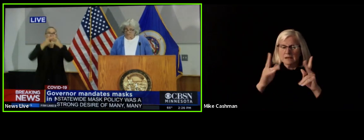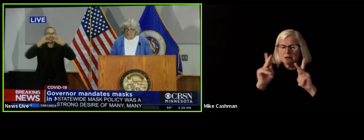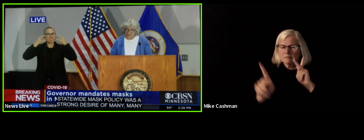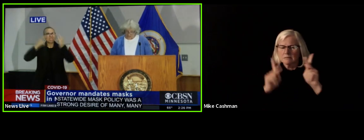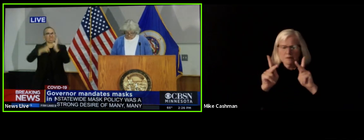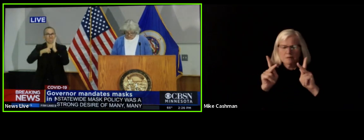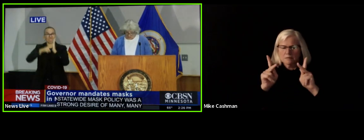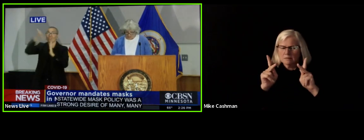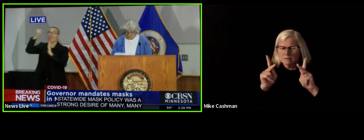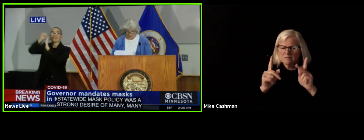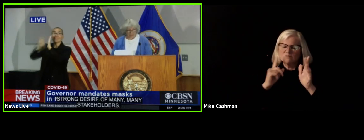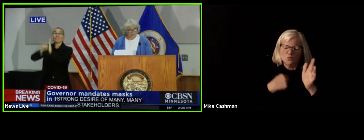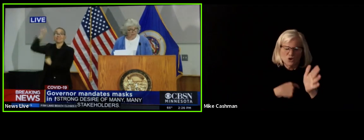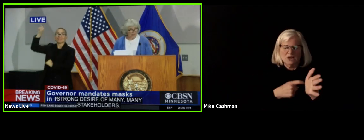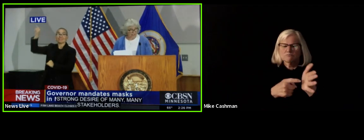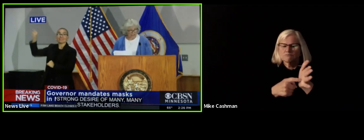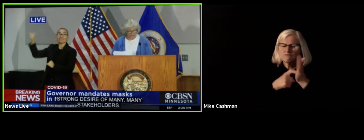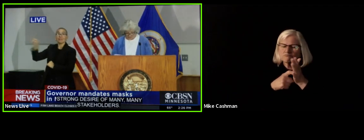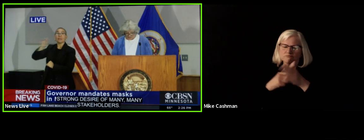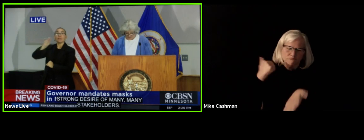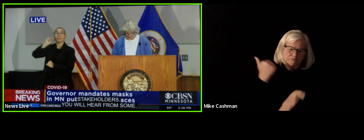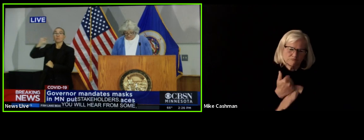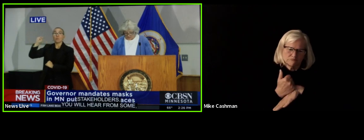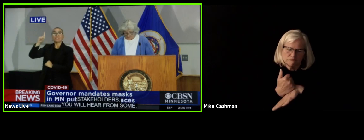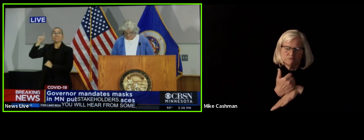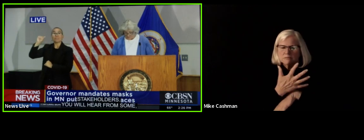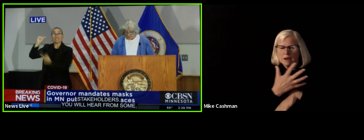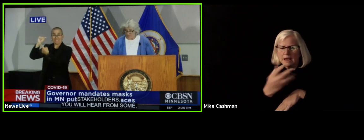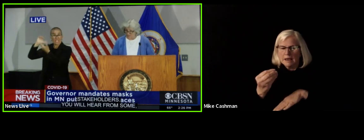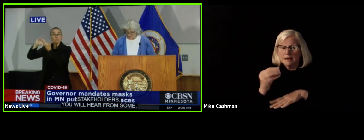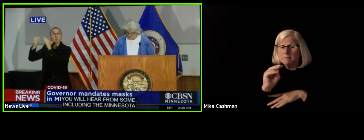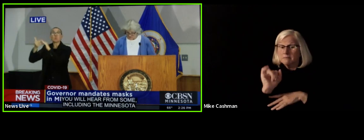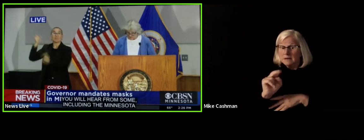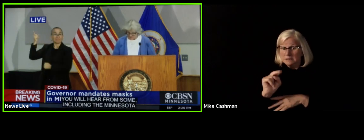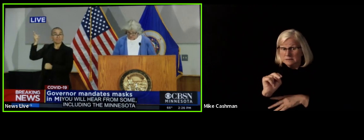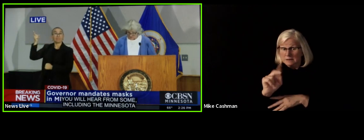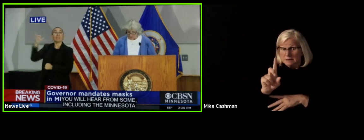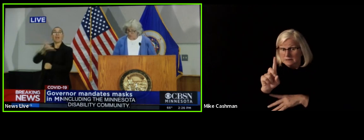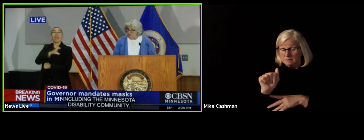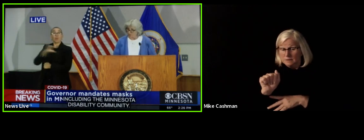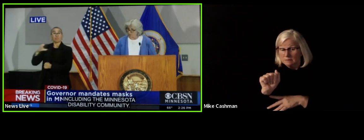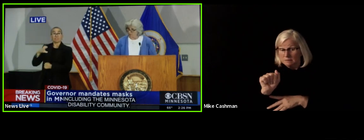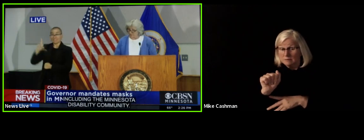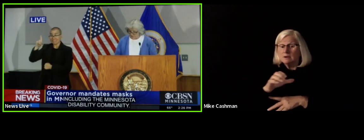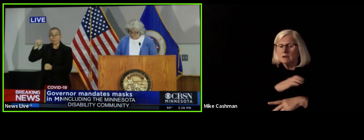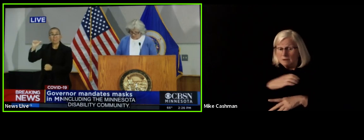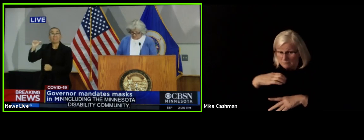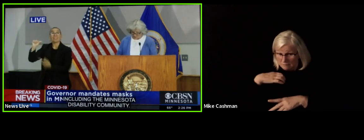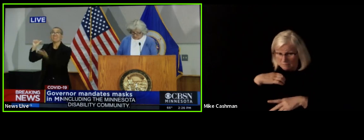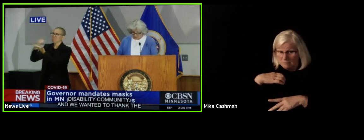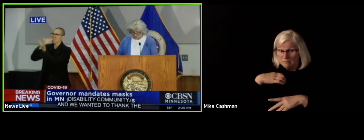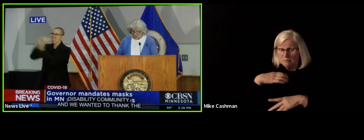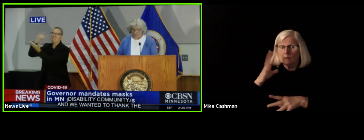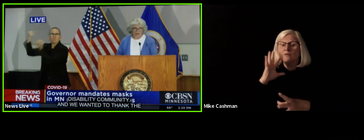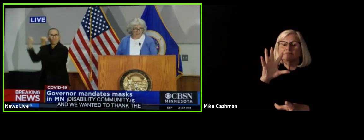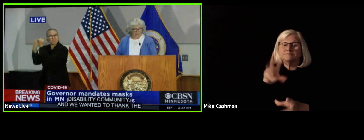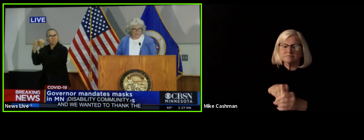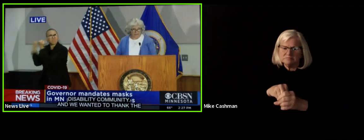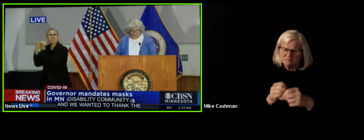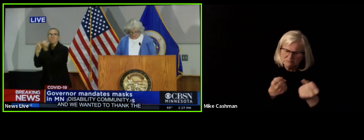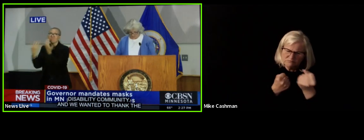the Minnesota disability community. And we want to thank the Council on Disability for their advocacy on this issue and to reaffirm our support and